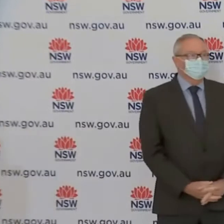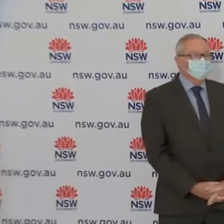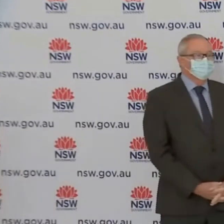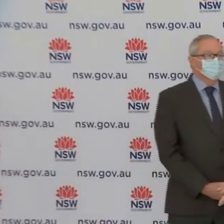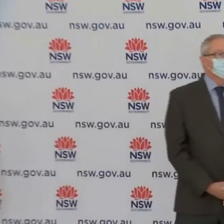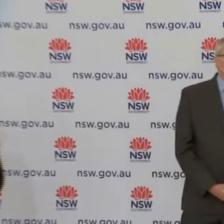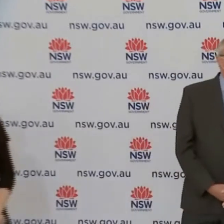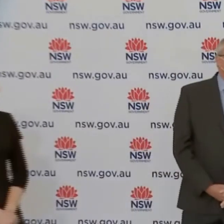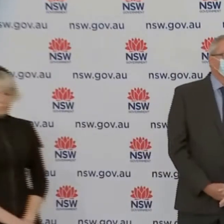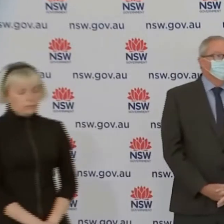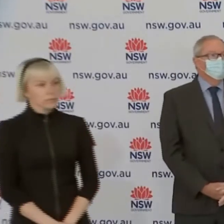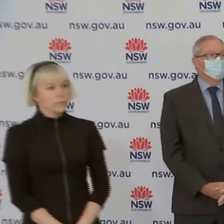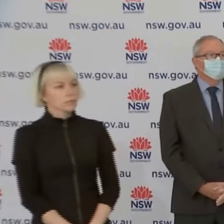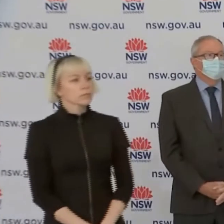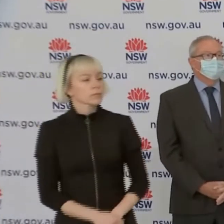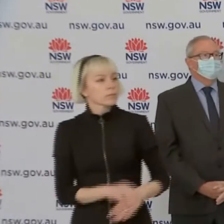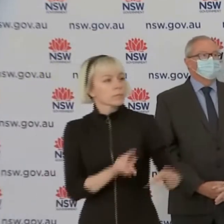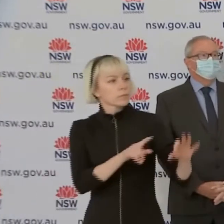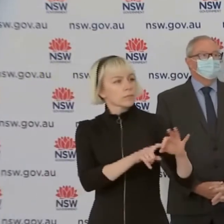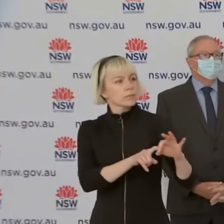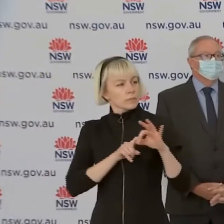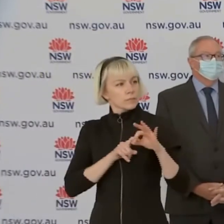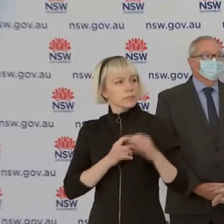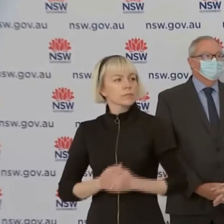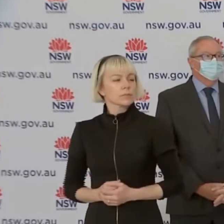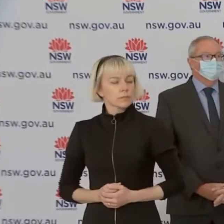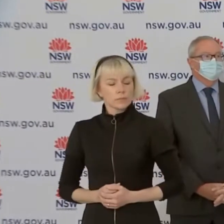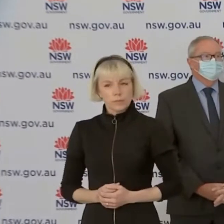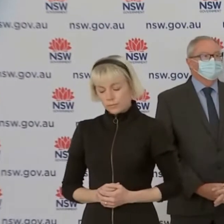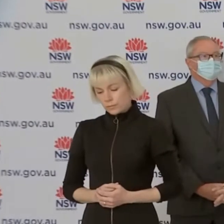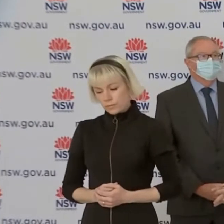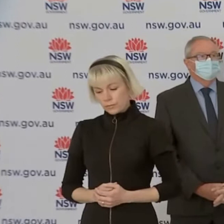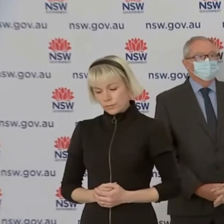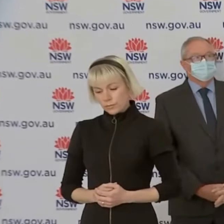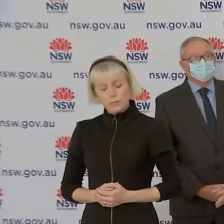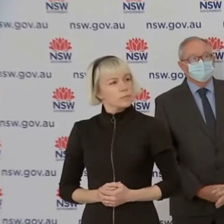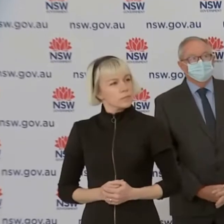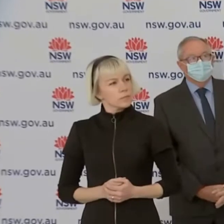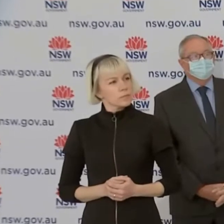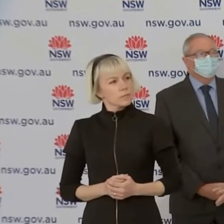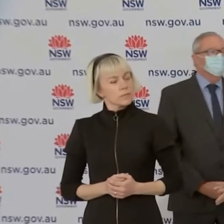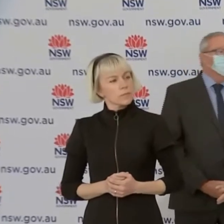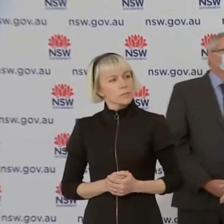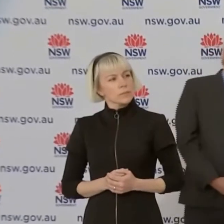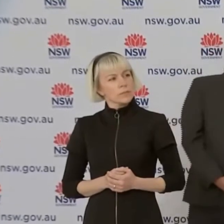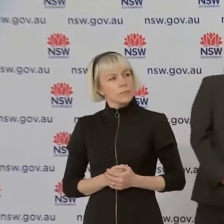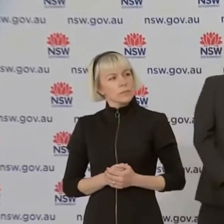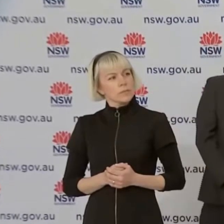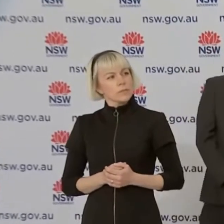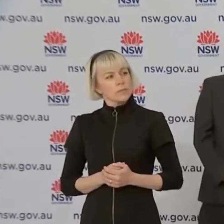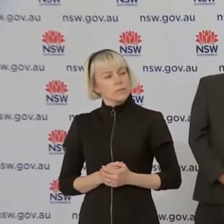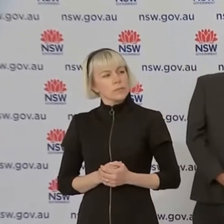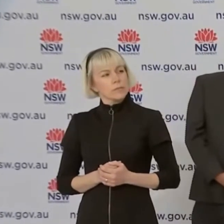government release the health advice that has driven the decision-making throughout the outbreak? The Public Accountability Committee says it was due at 3